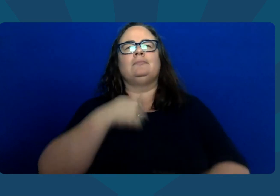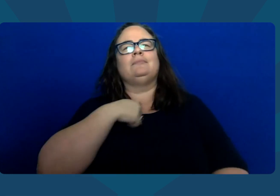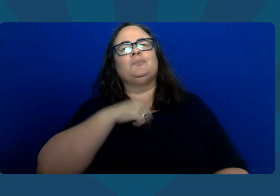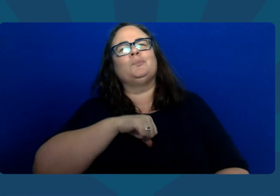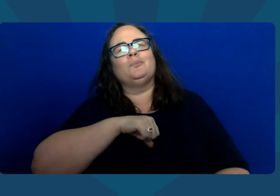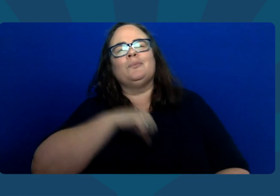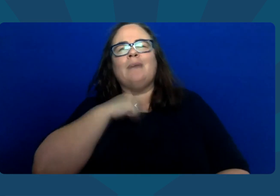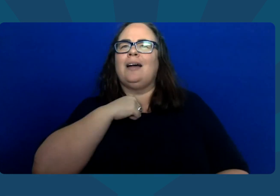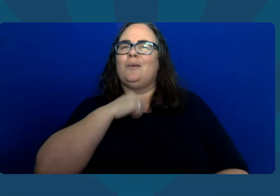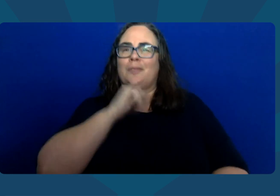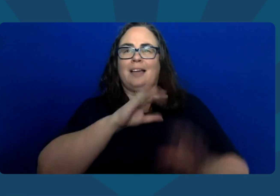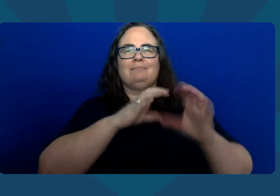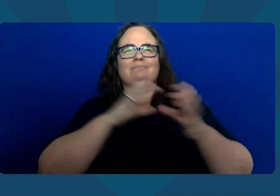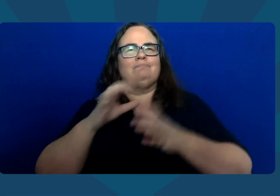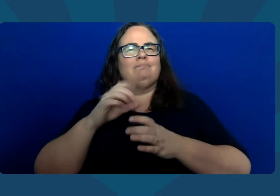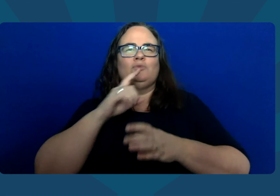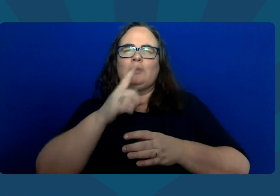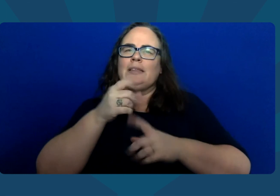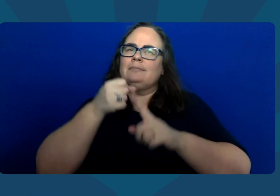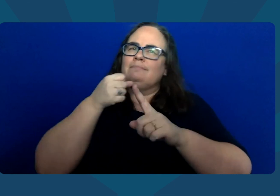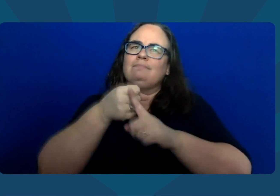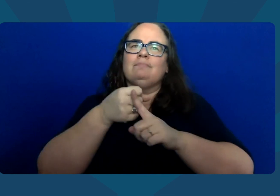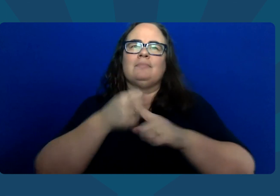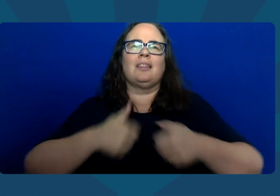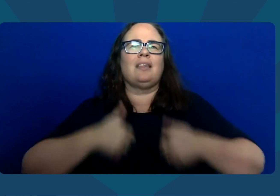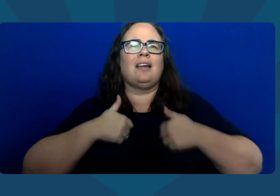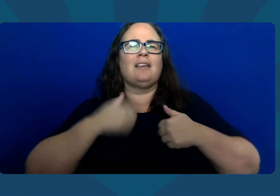I am so proud that they directly